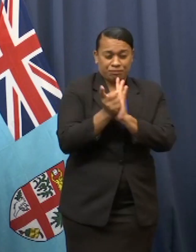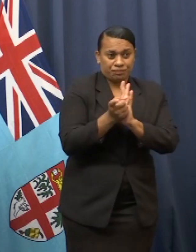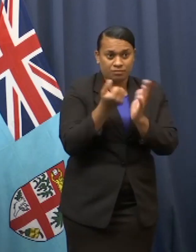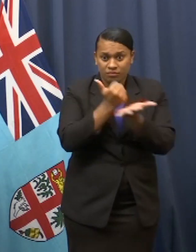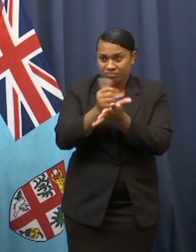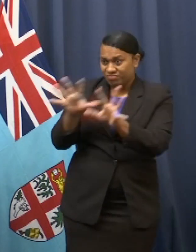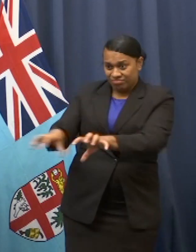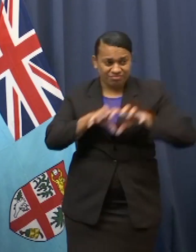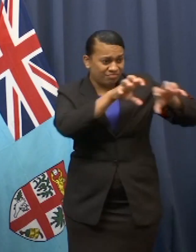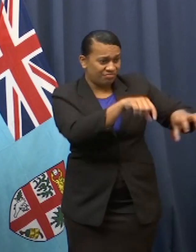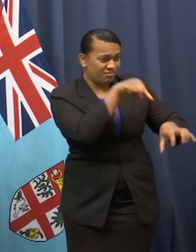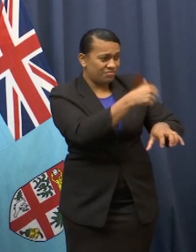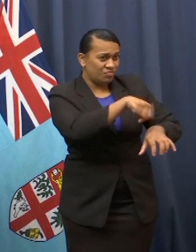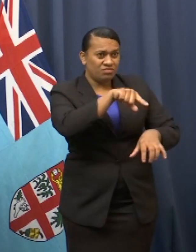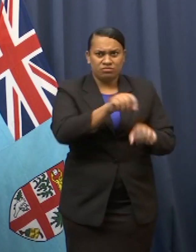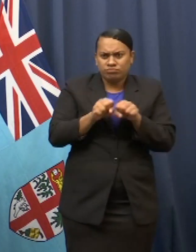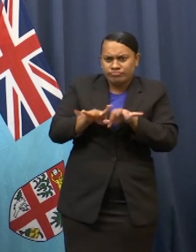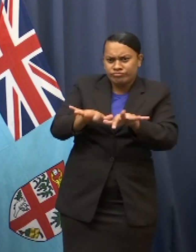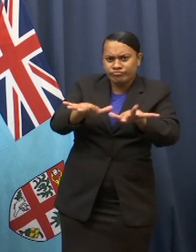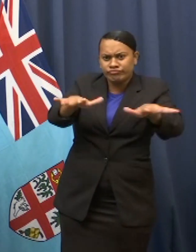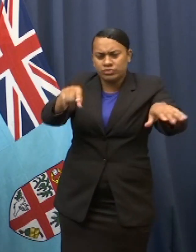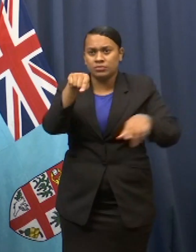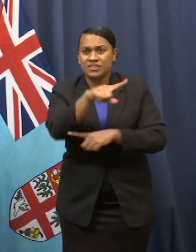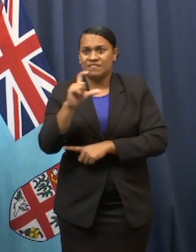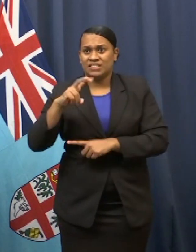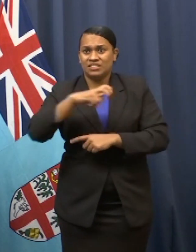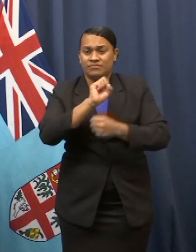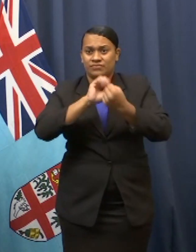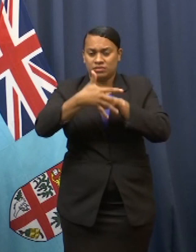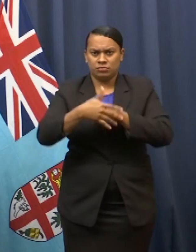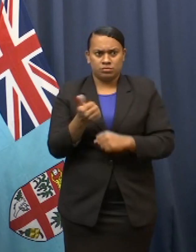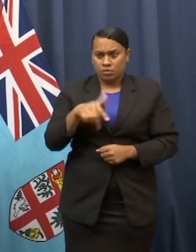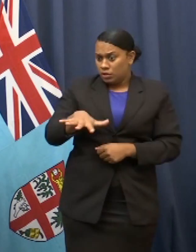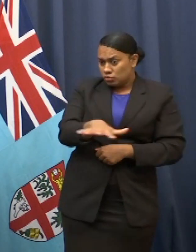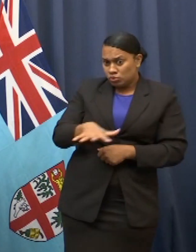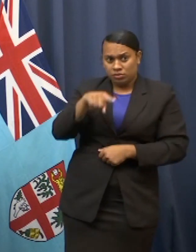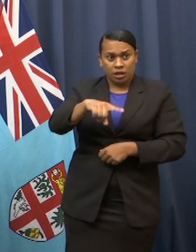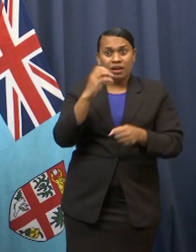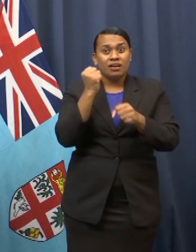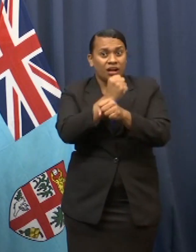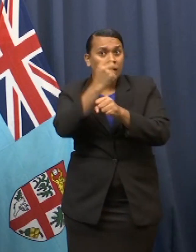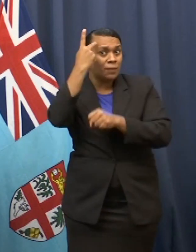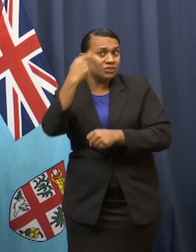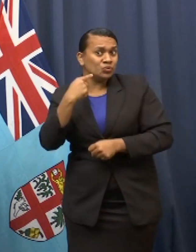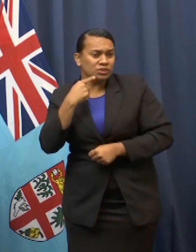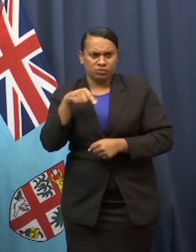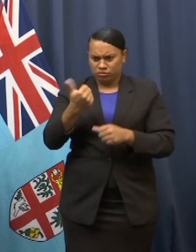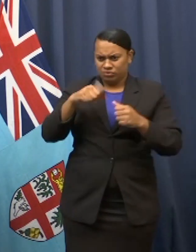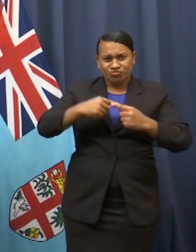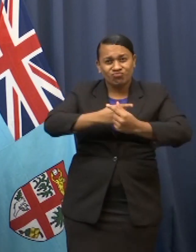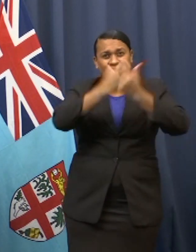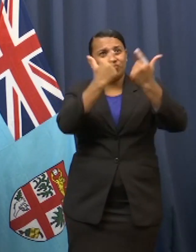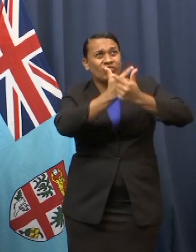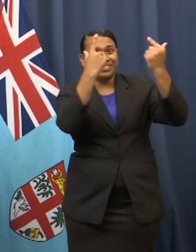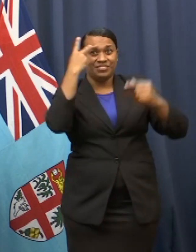positive. Every grandparent, great-grandparent, uncle, auntie, and neighbor who held this